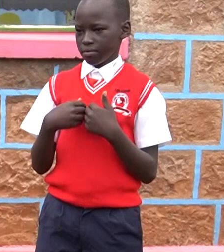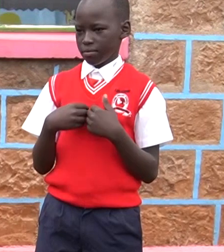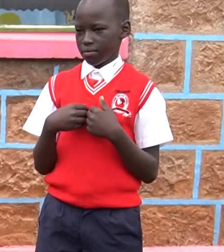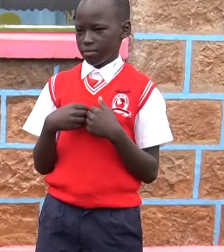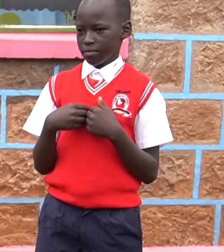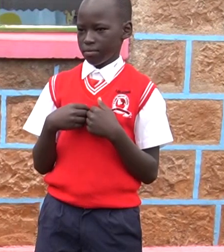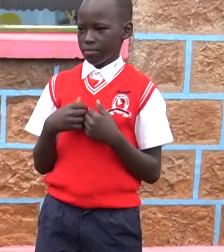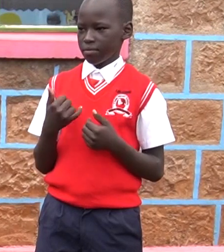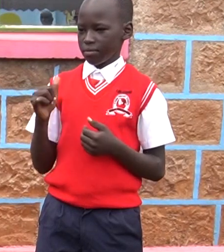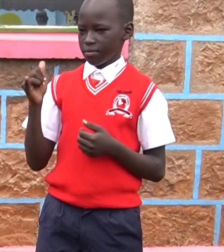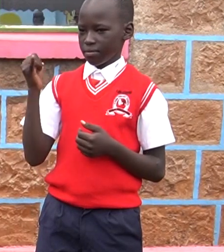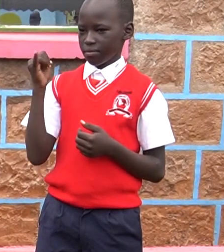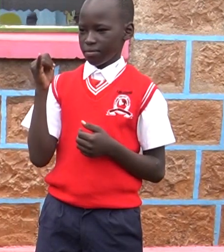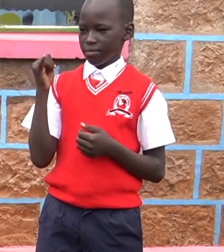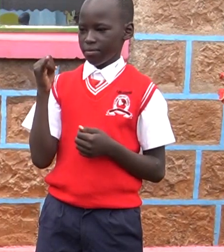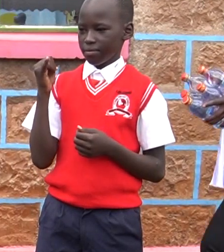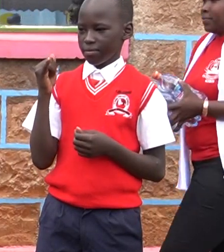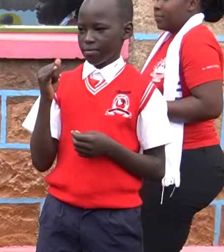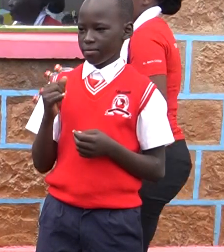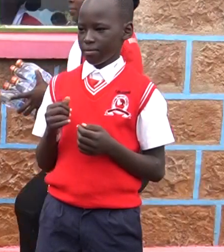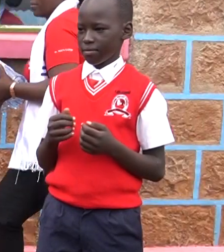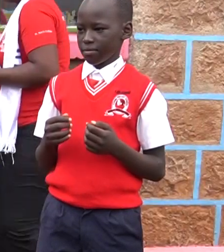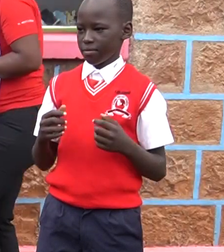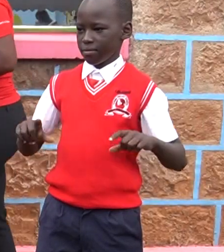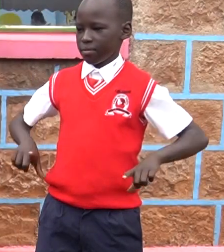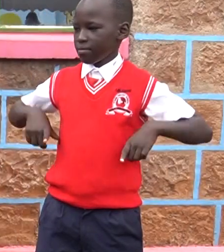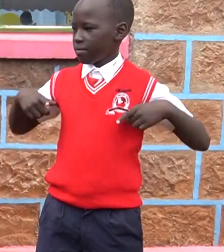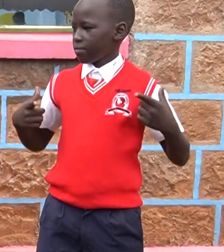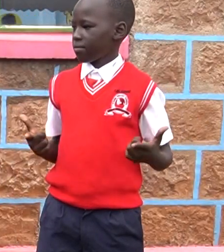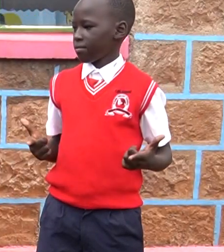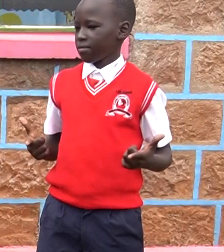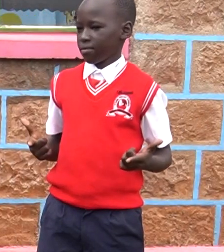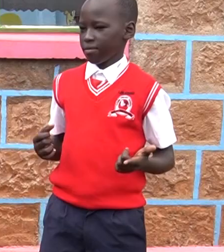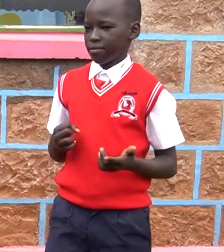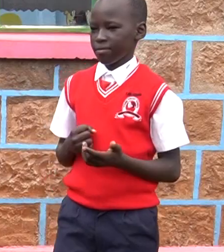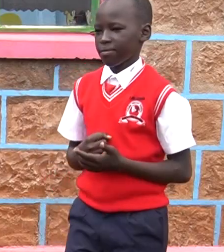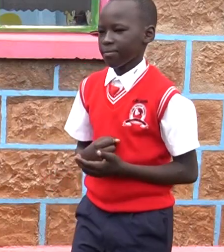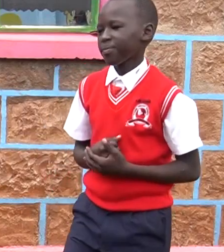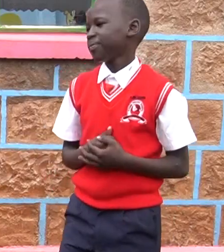but have everlasting life.